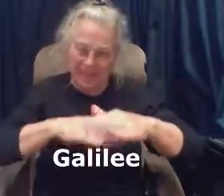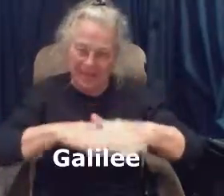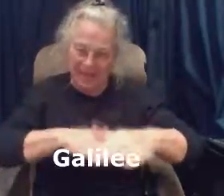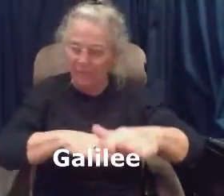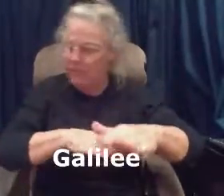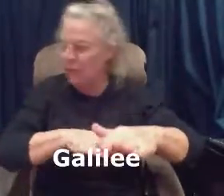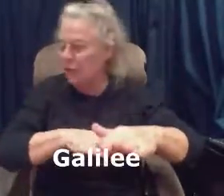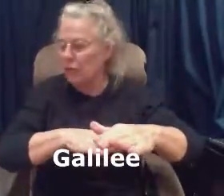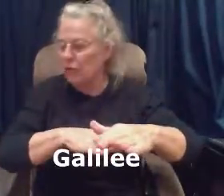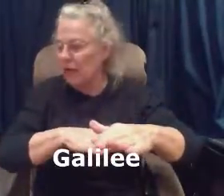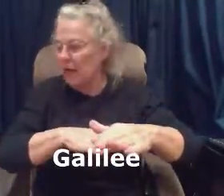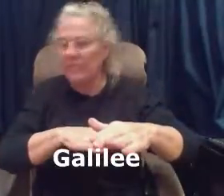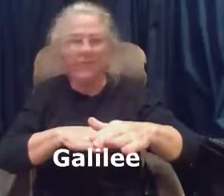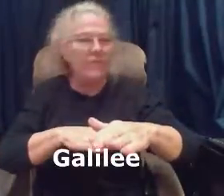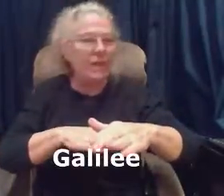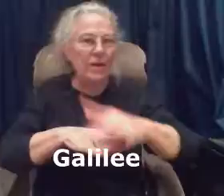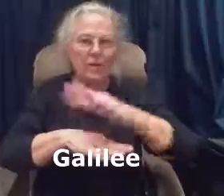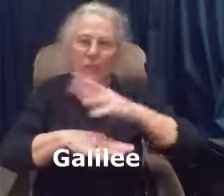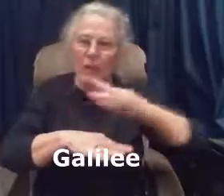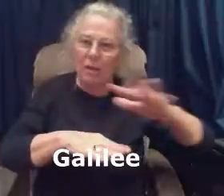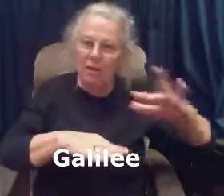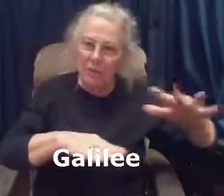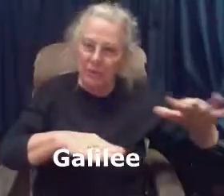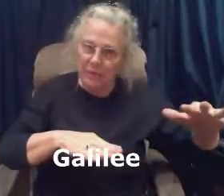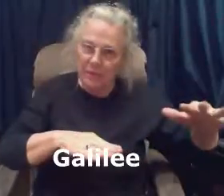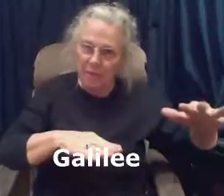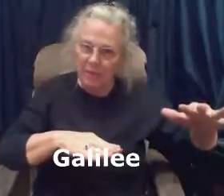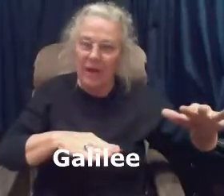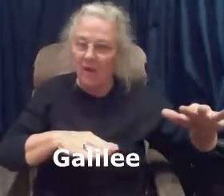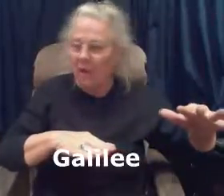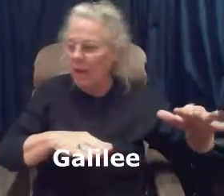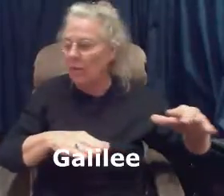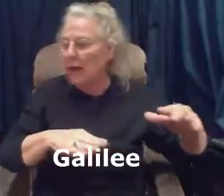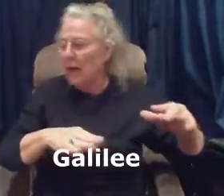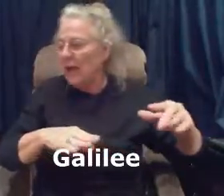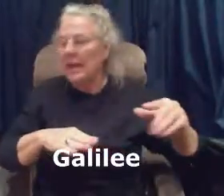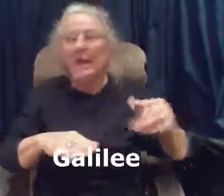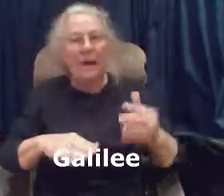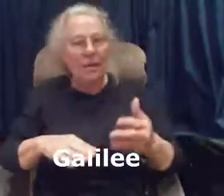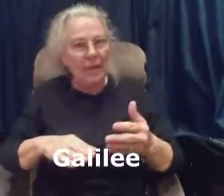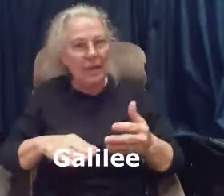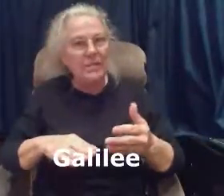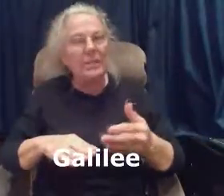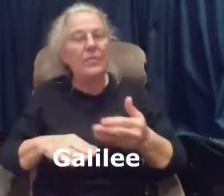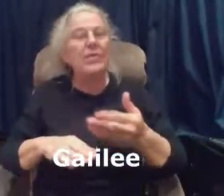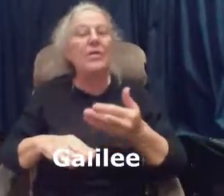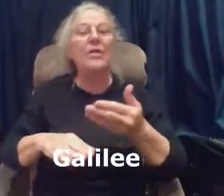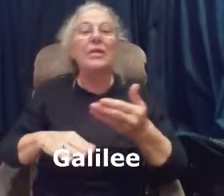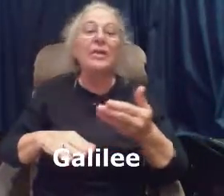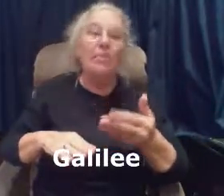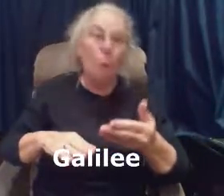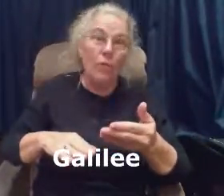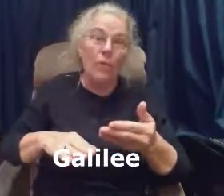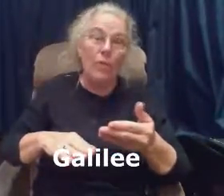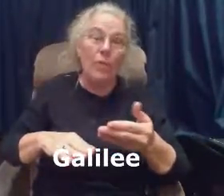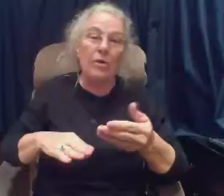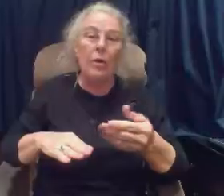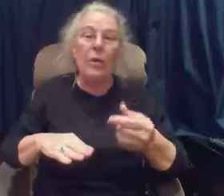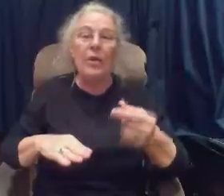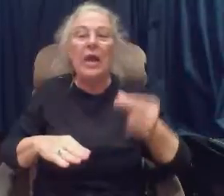G-C. So you don't have to finger spell that all out. Galilee is something they're a little more familiar with,